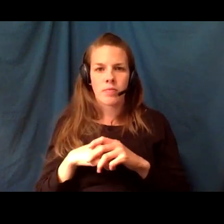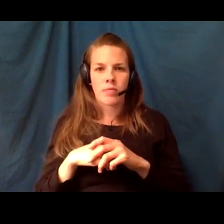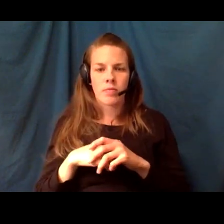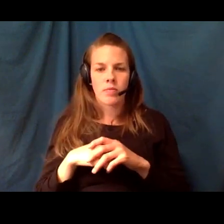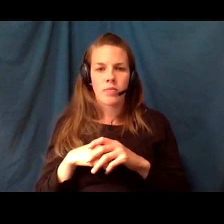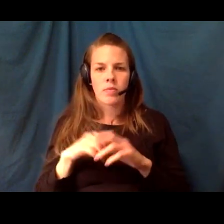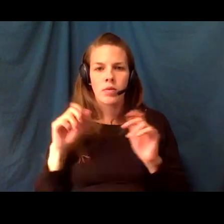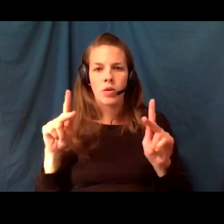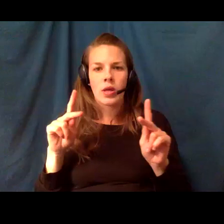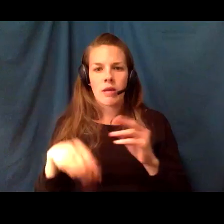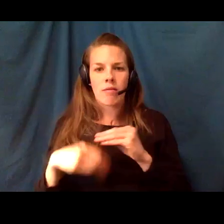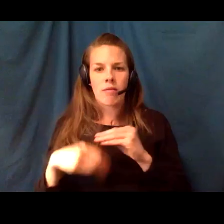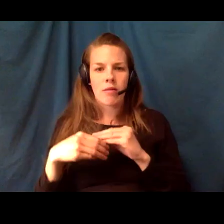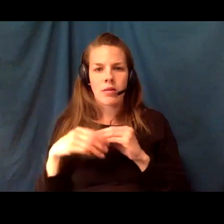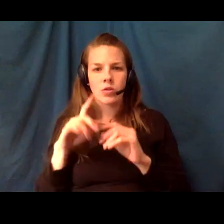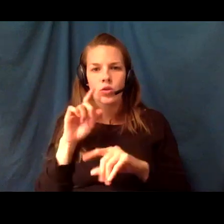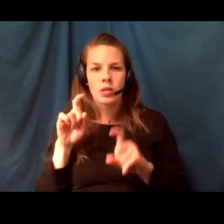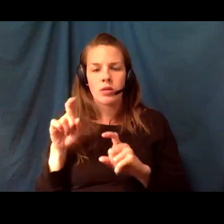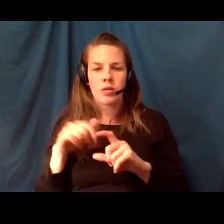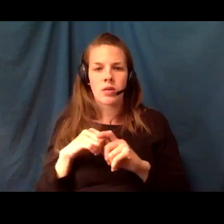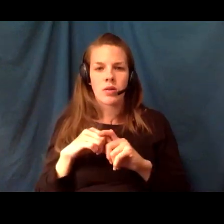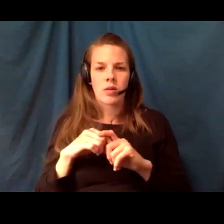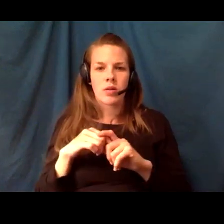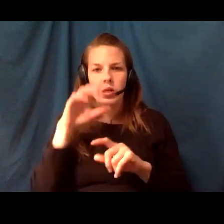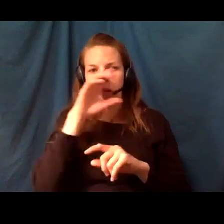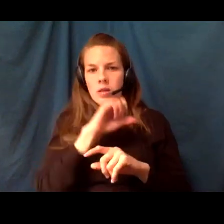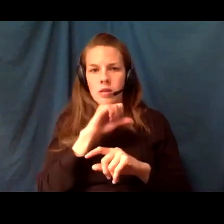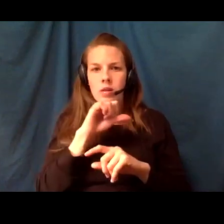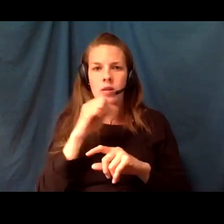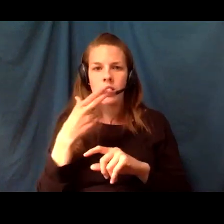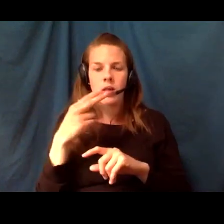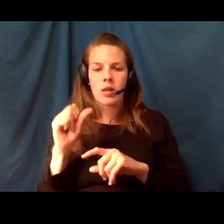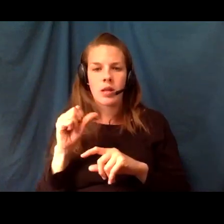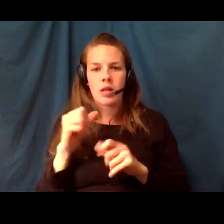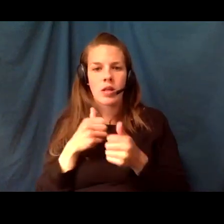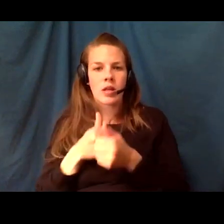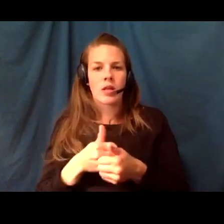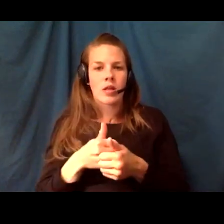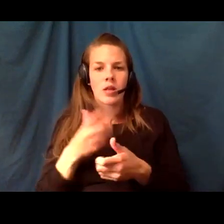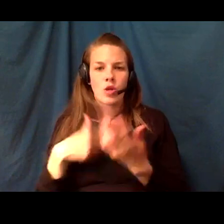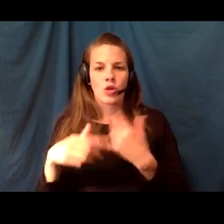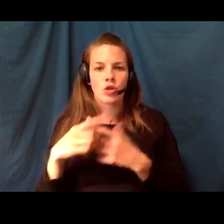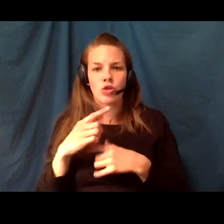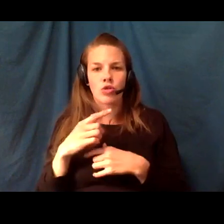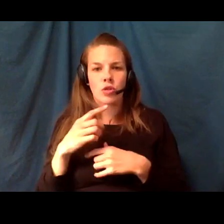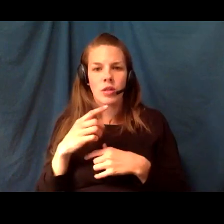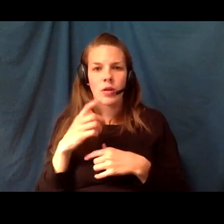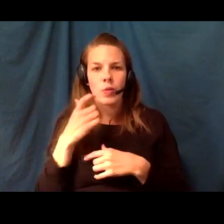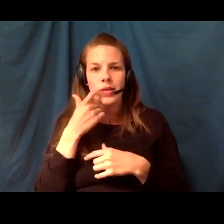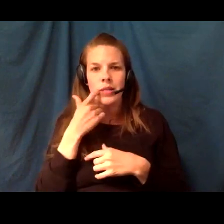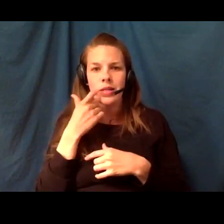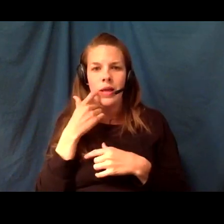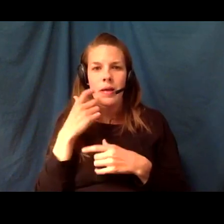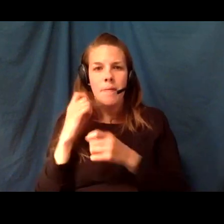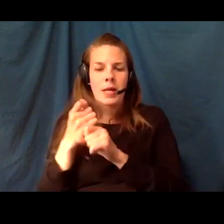Okay, and an additional question. Assumption High School did not follow social gatherings during a recent baseball game. Does the